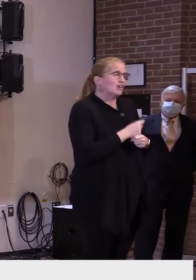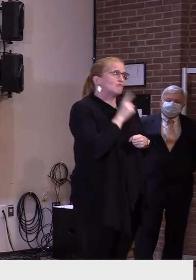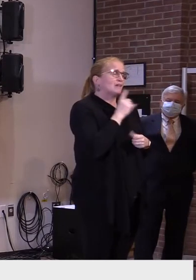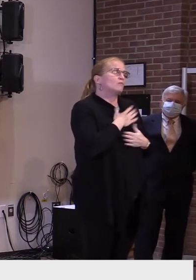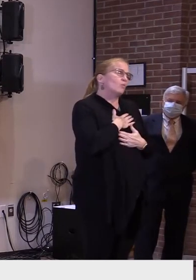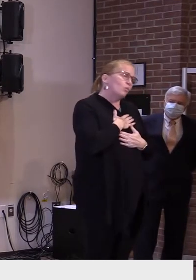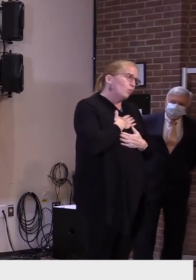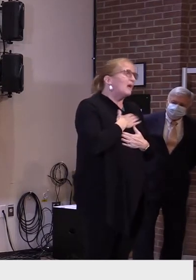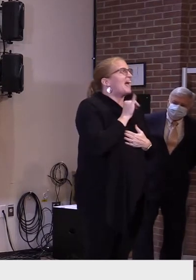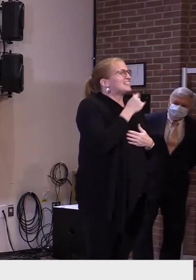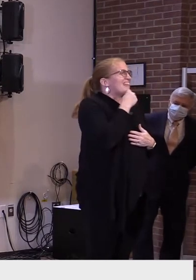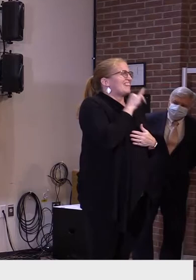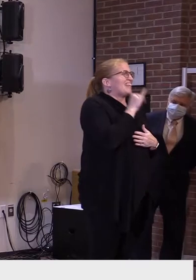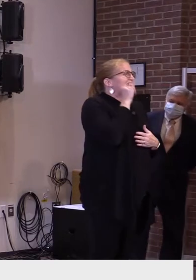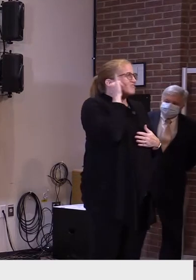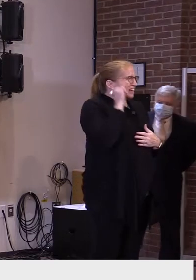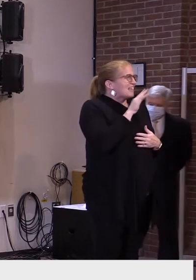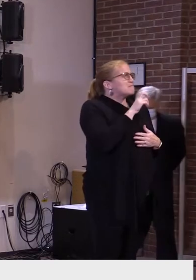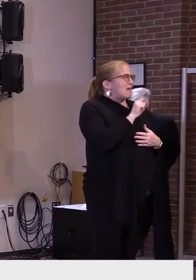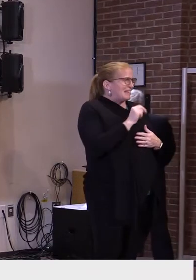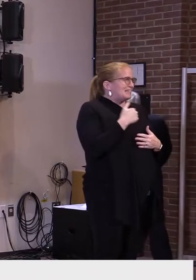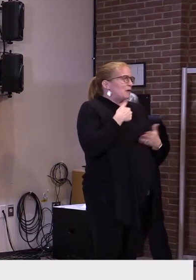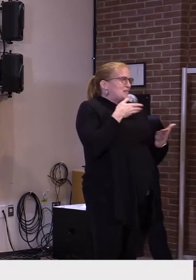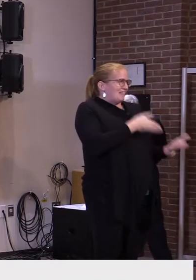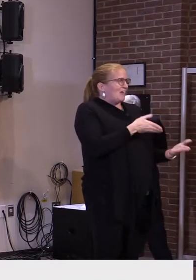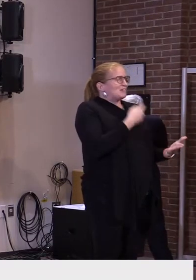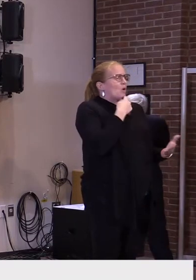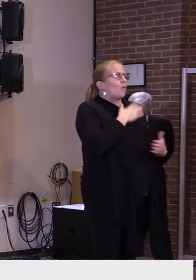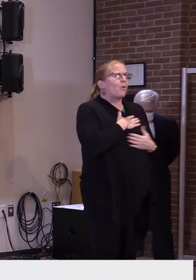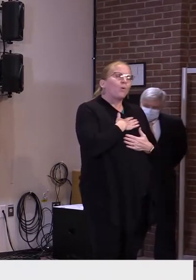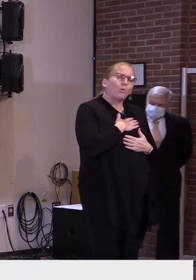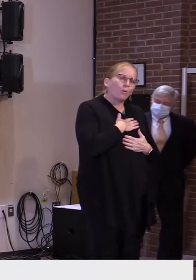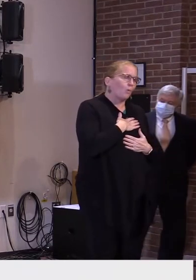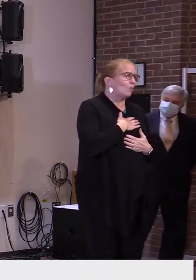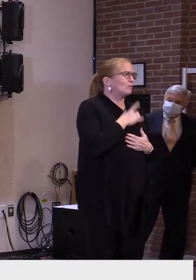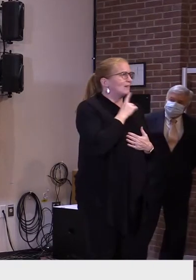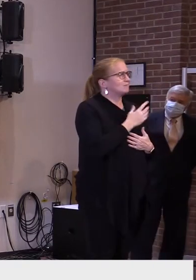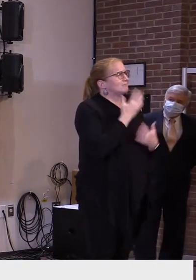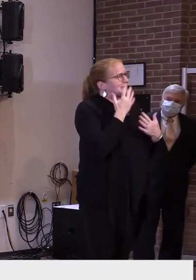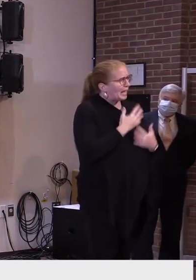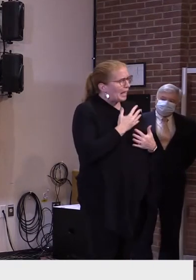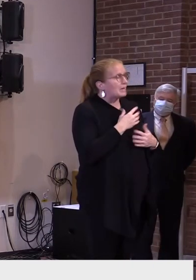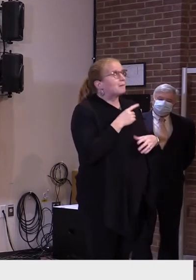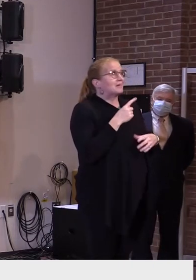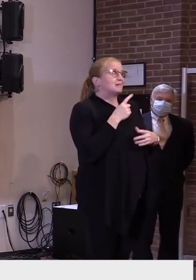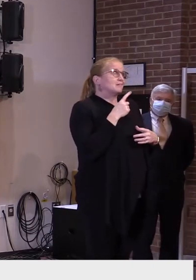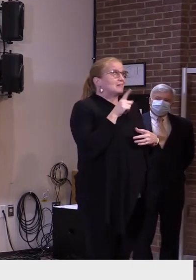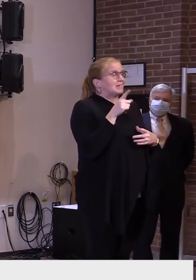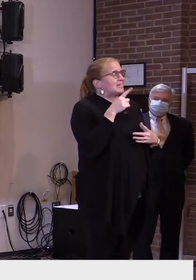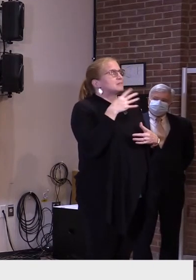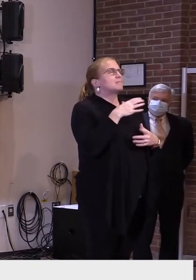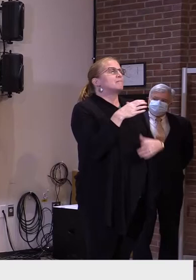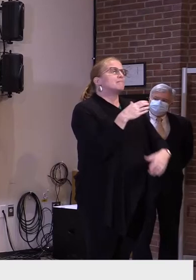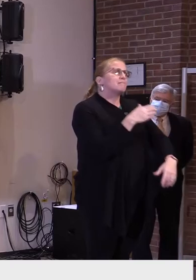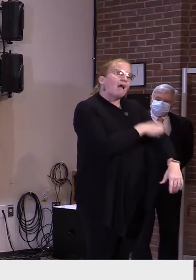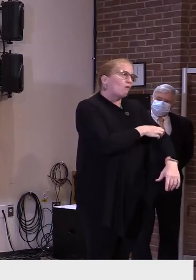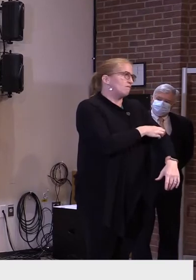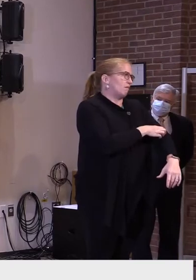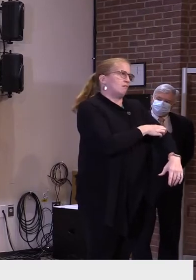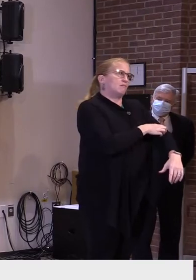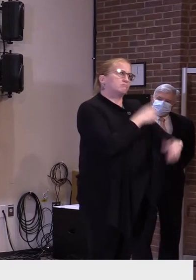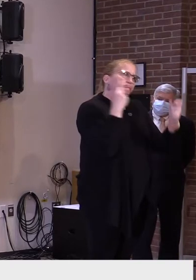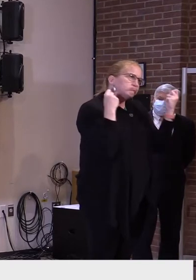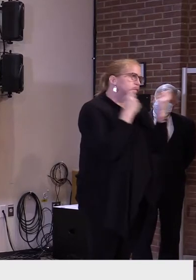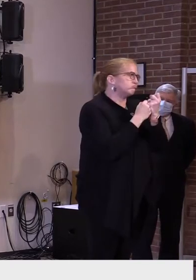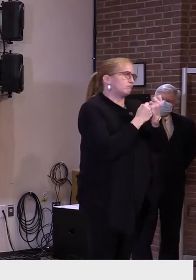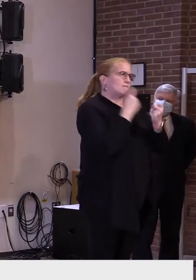Bennington, to see this happen, because on the one hand, he's a powerful, powerful voice for Vermonters. And we've seen